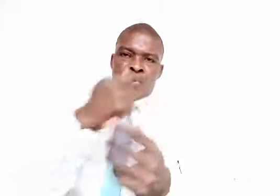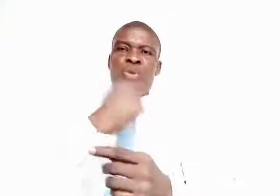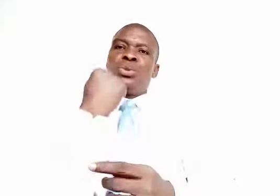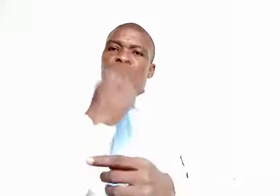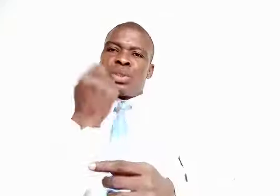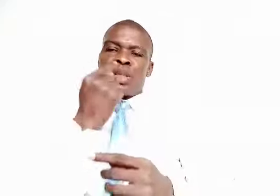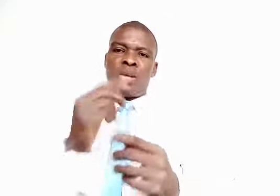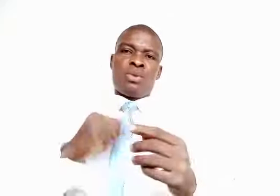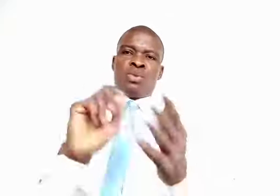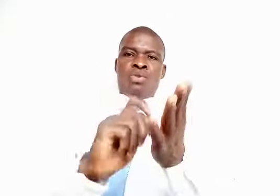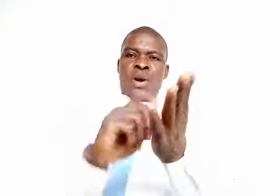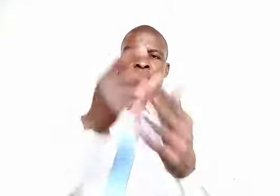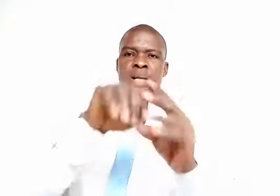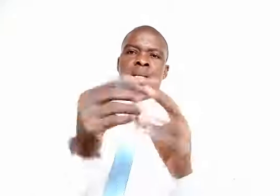or write the number as